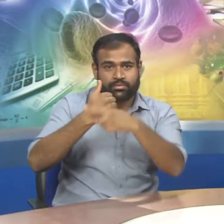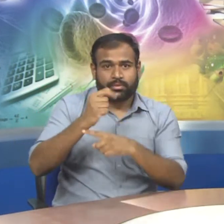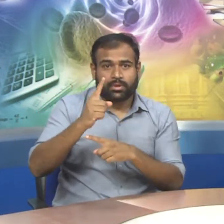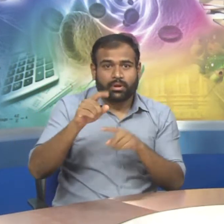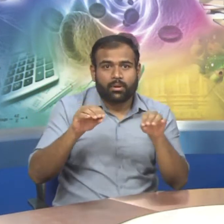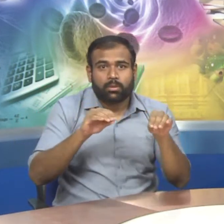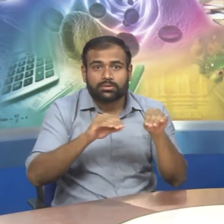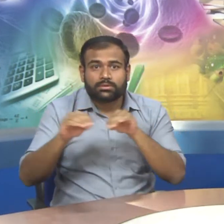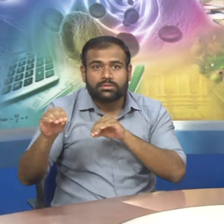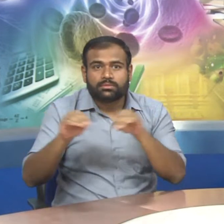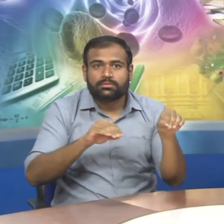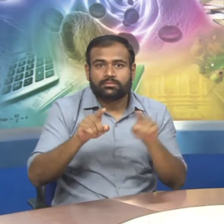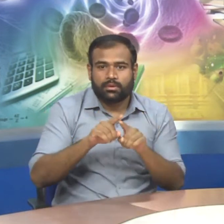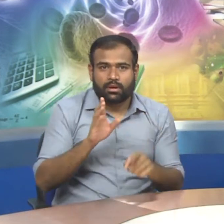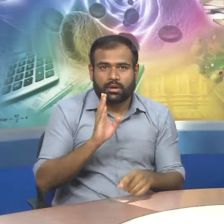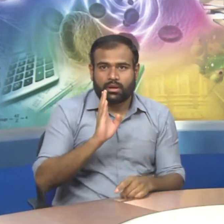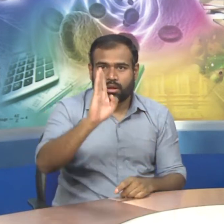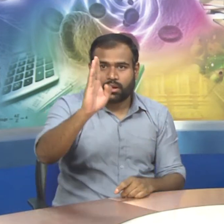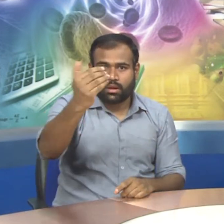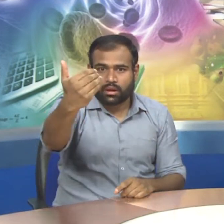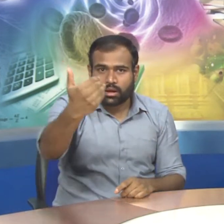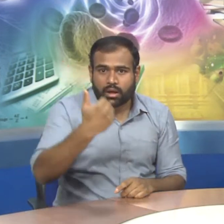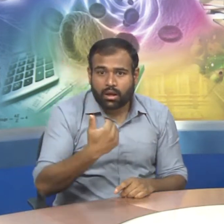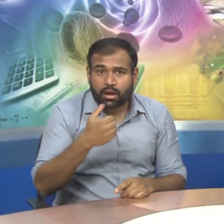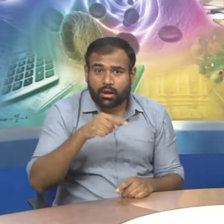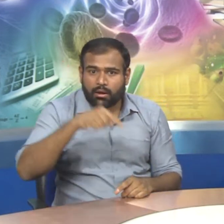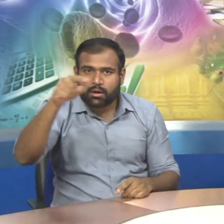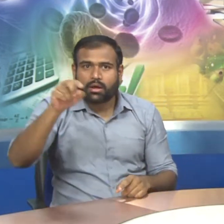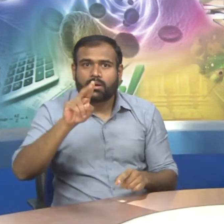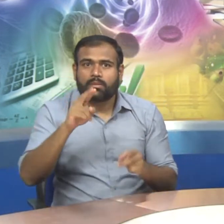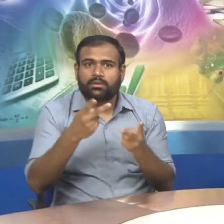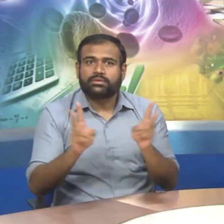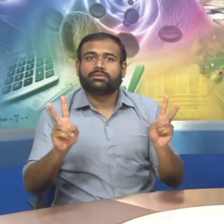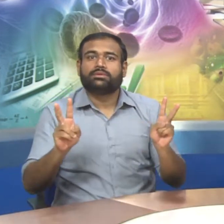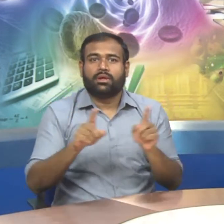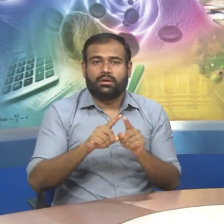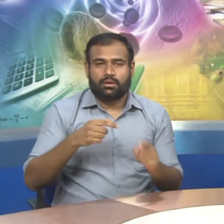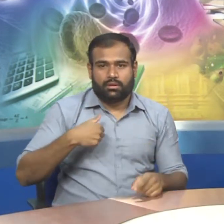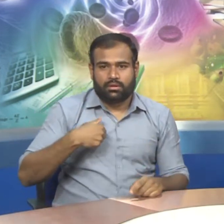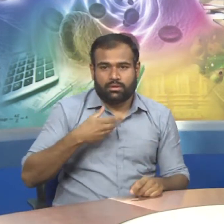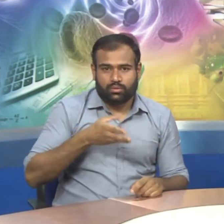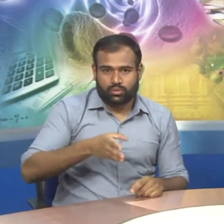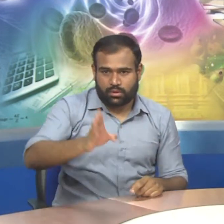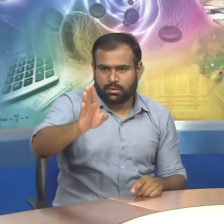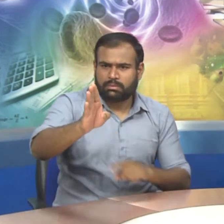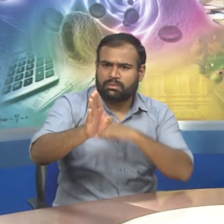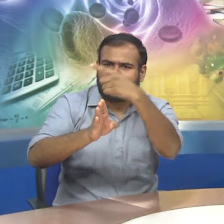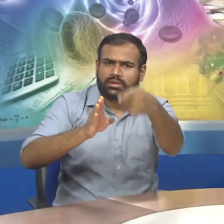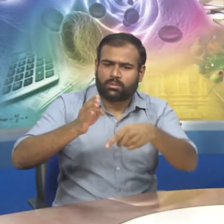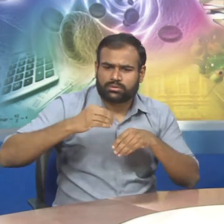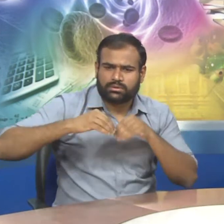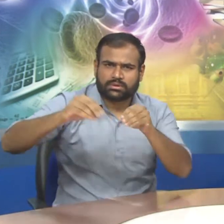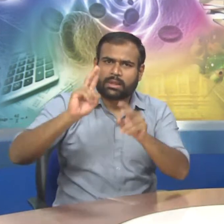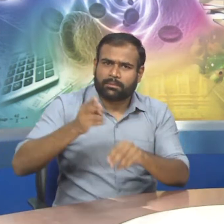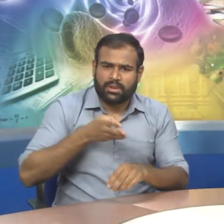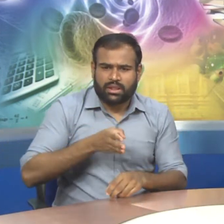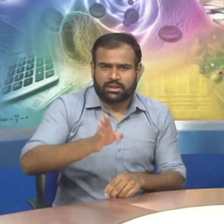movement. And it will make the meaning opposite.